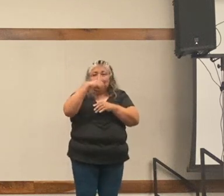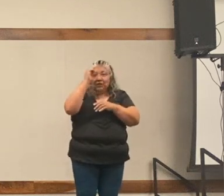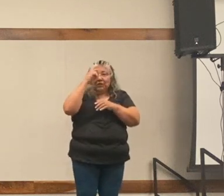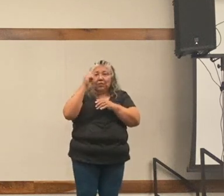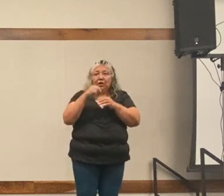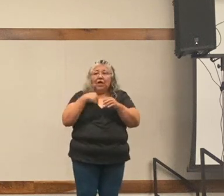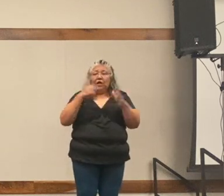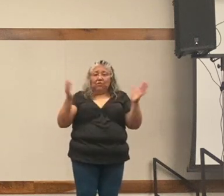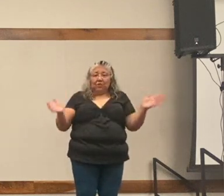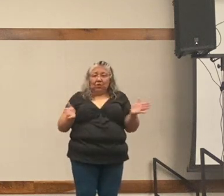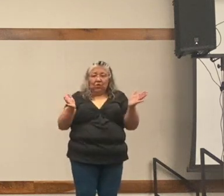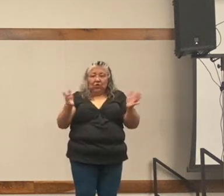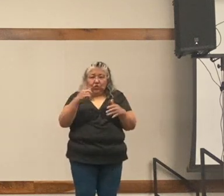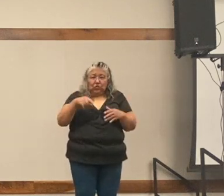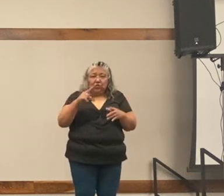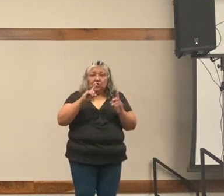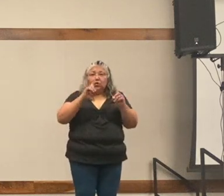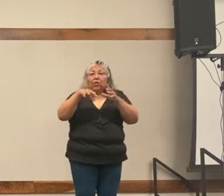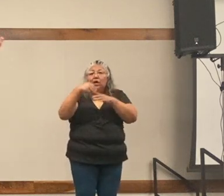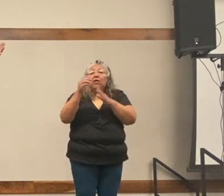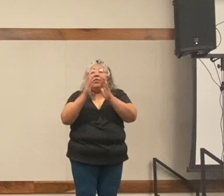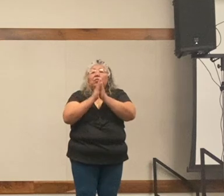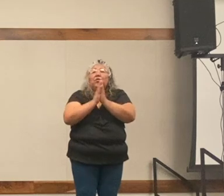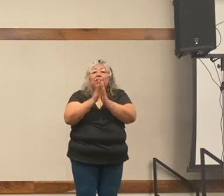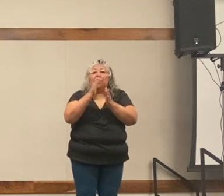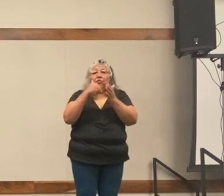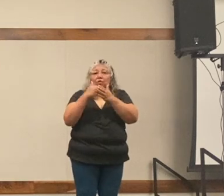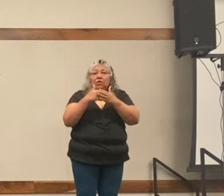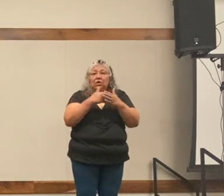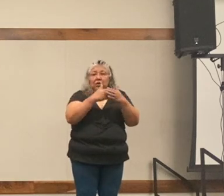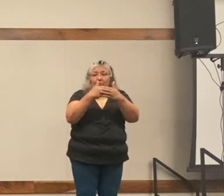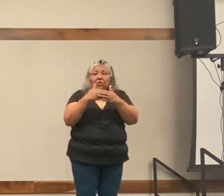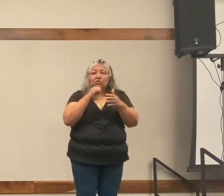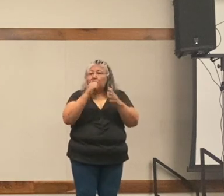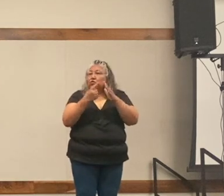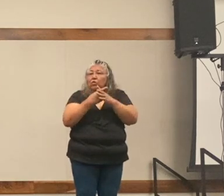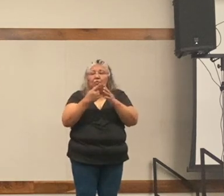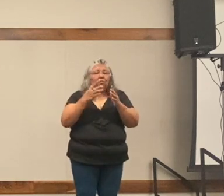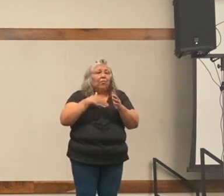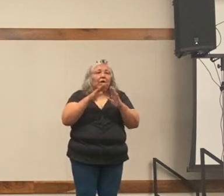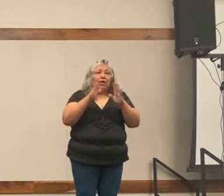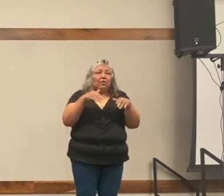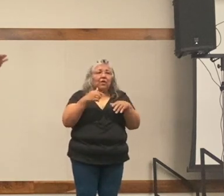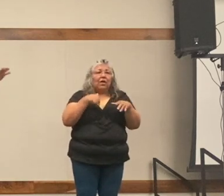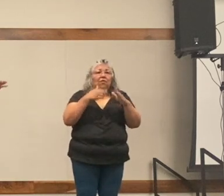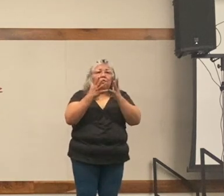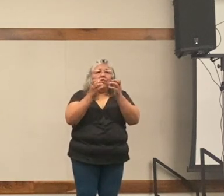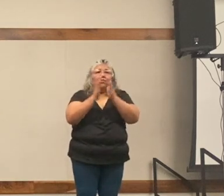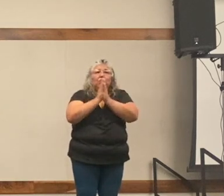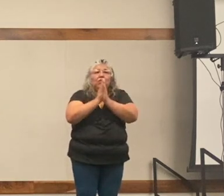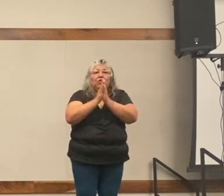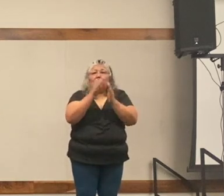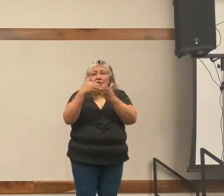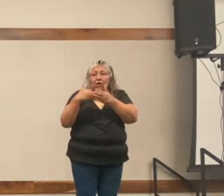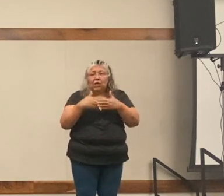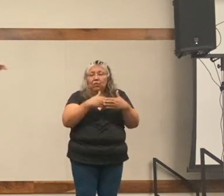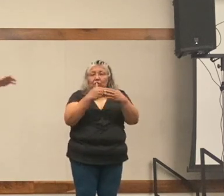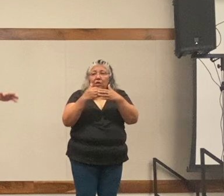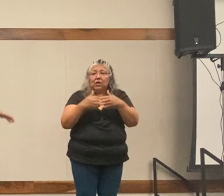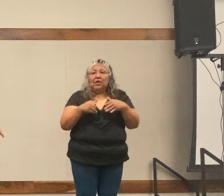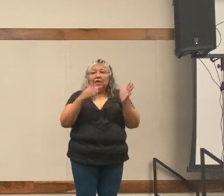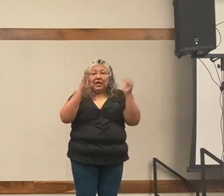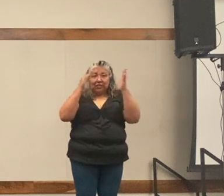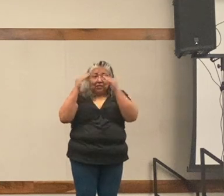I've been encouraging you to go out and pray in your neighborhood. Don't show up at my house. I want you to go out and pray in your neighborhood